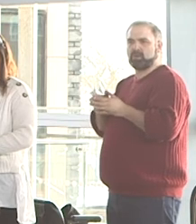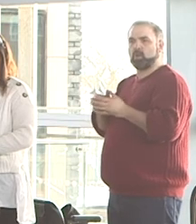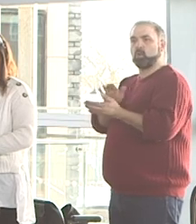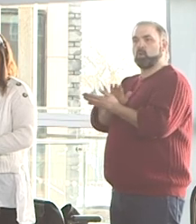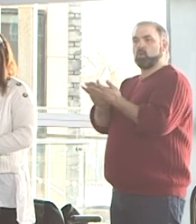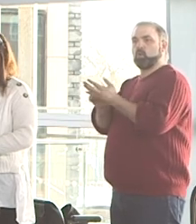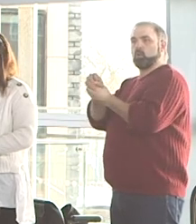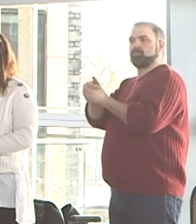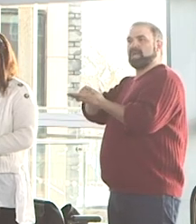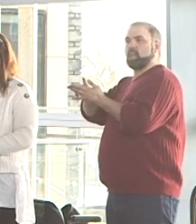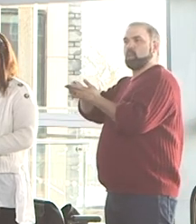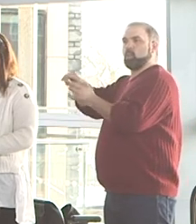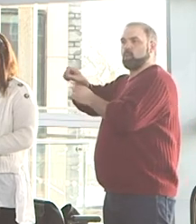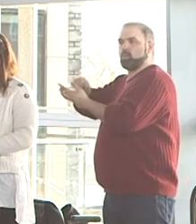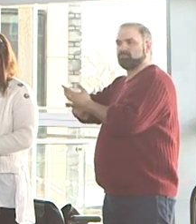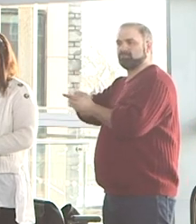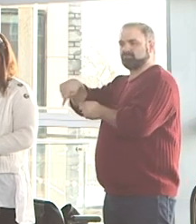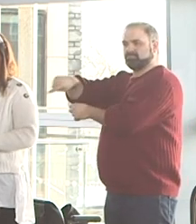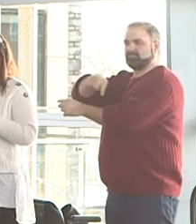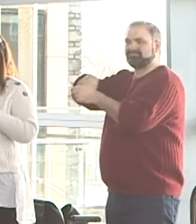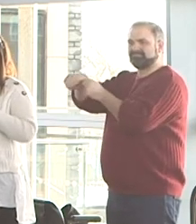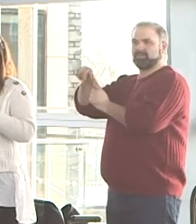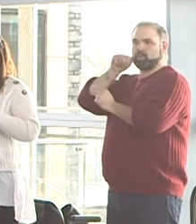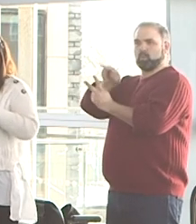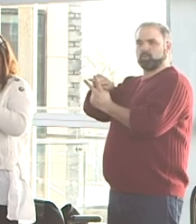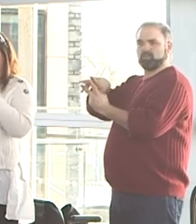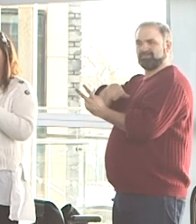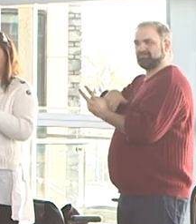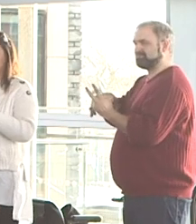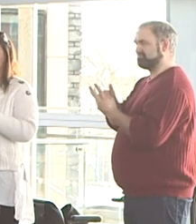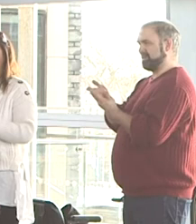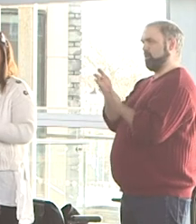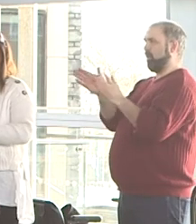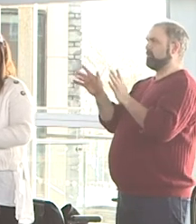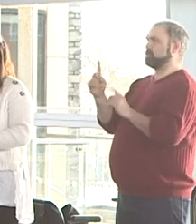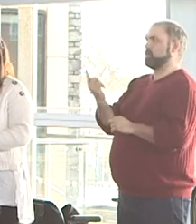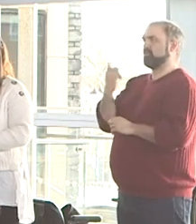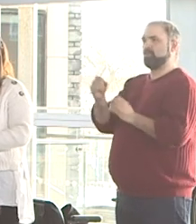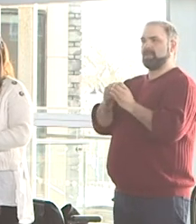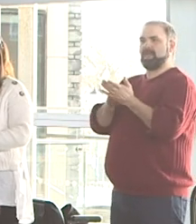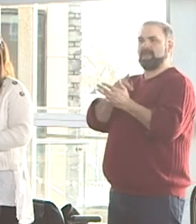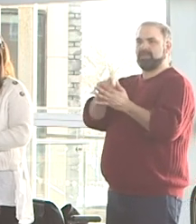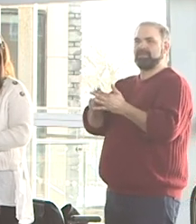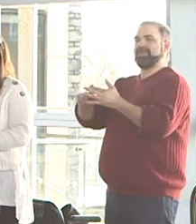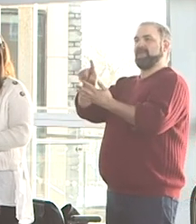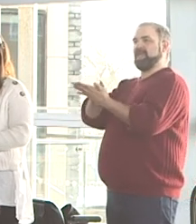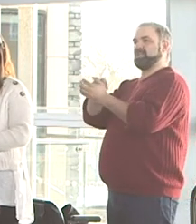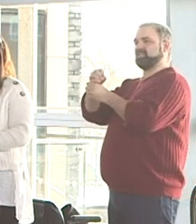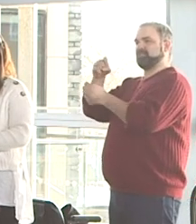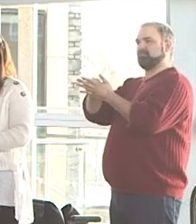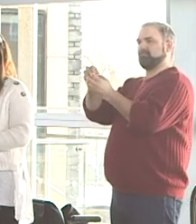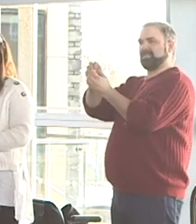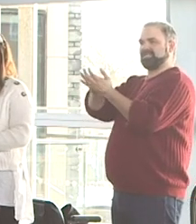Loops. These are the only two that I know of that are explicitly and obviously just for BAME LGBTQ